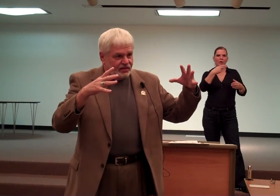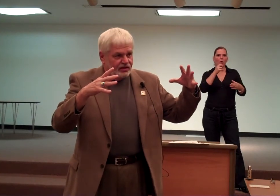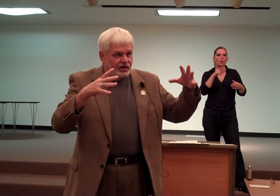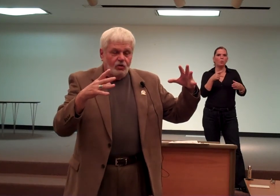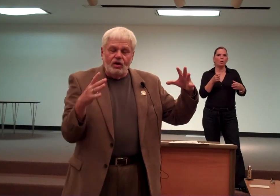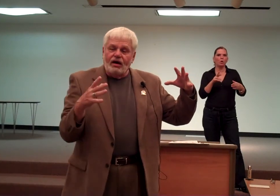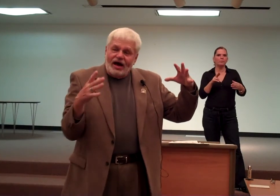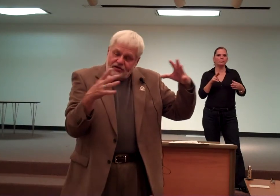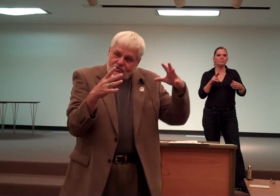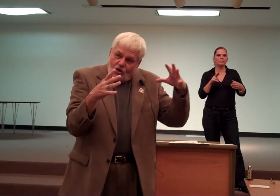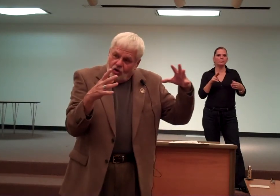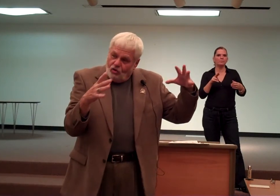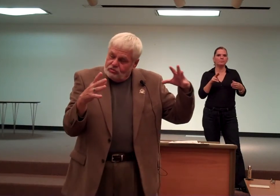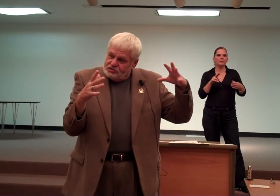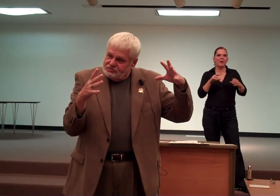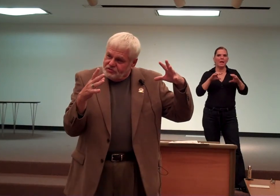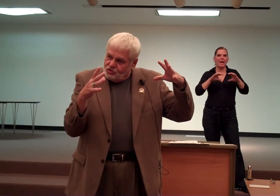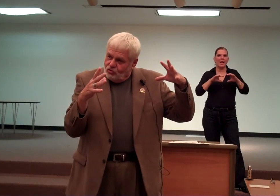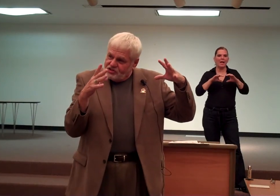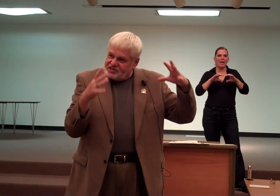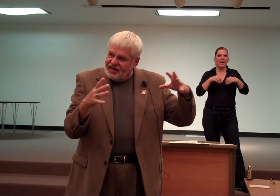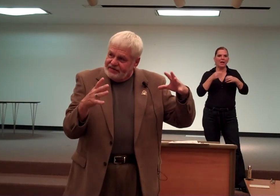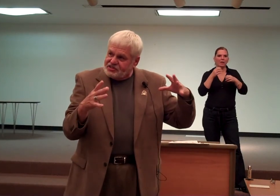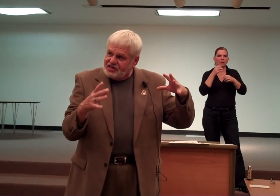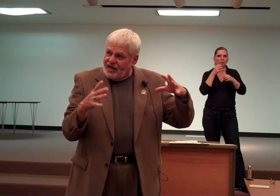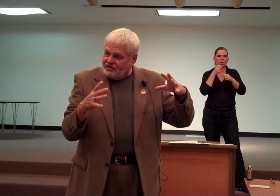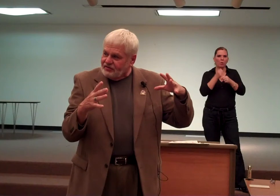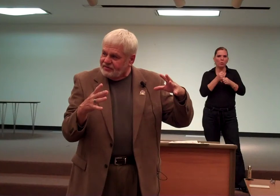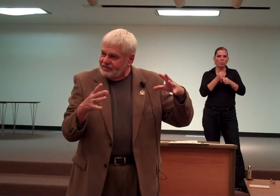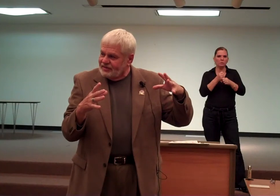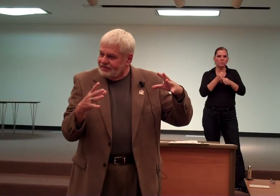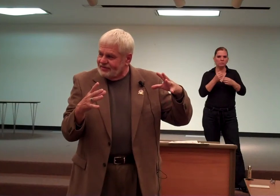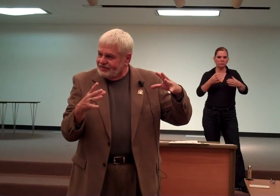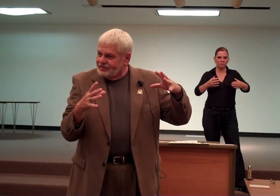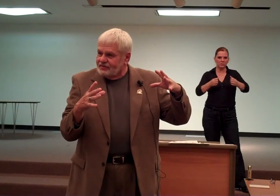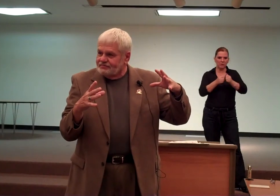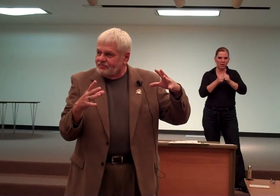Cooper. Well, how do you hold your staves together?